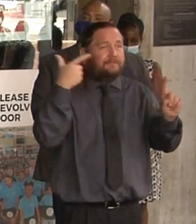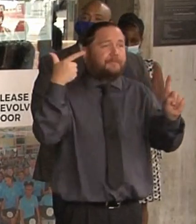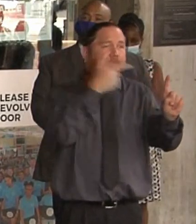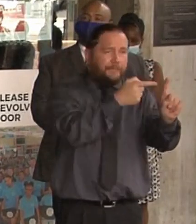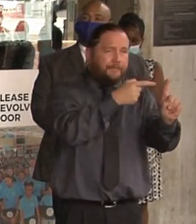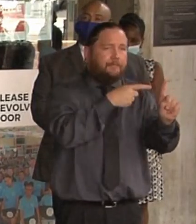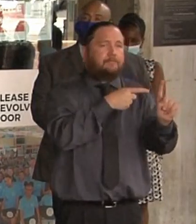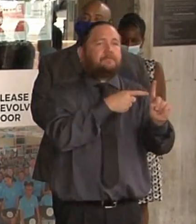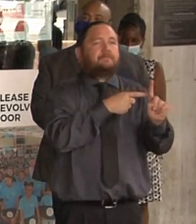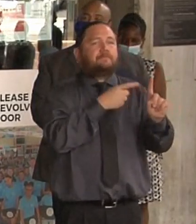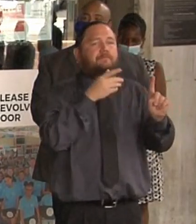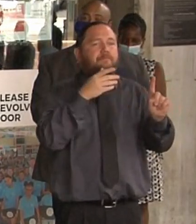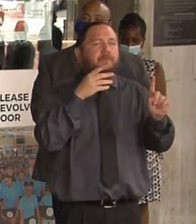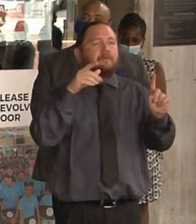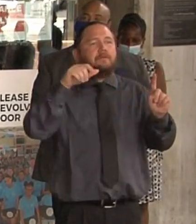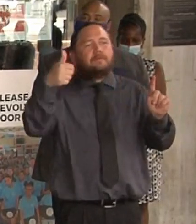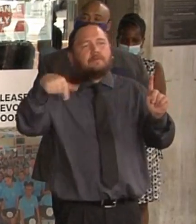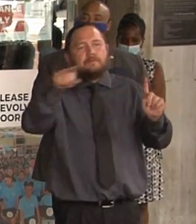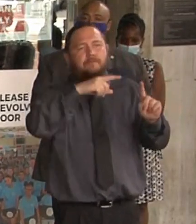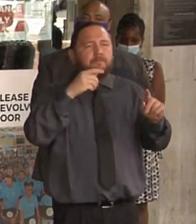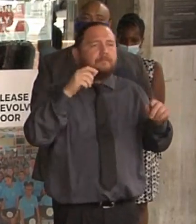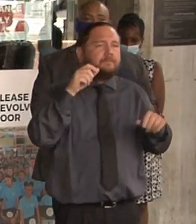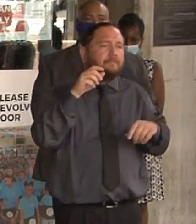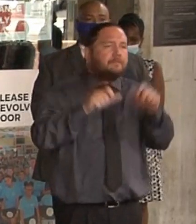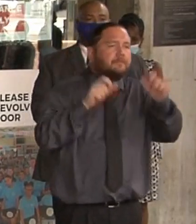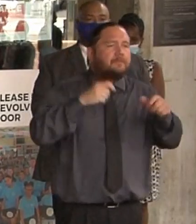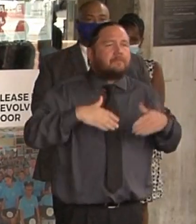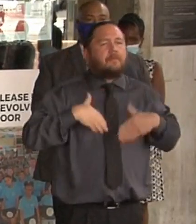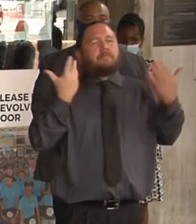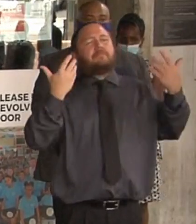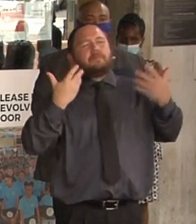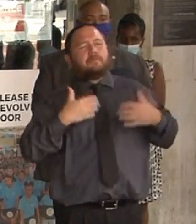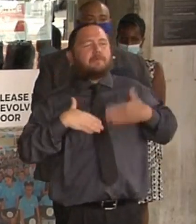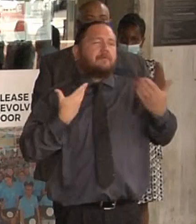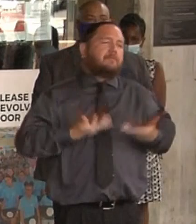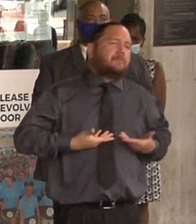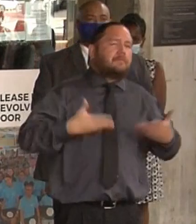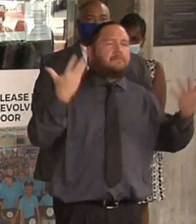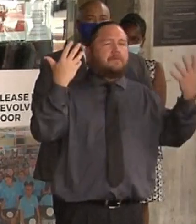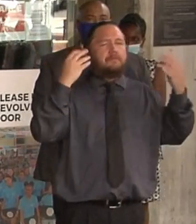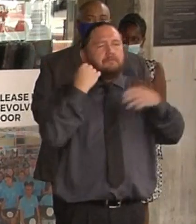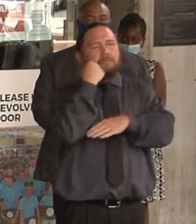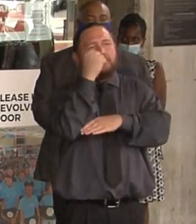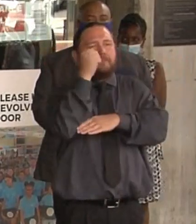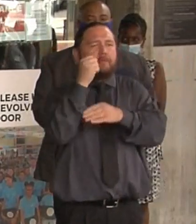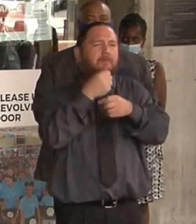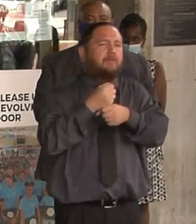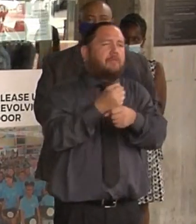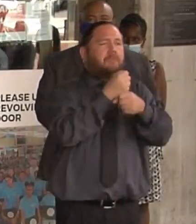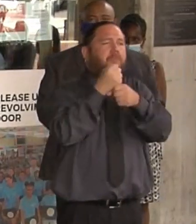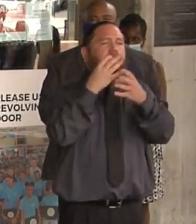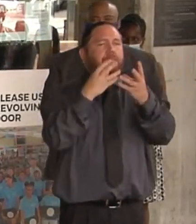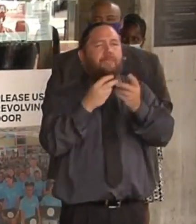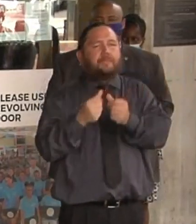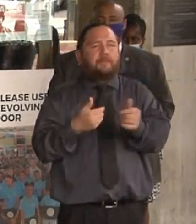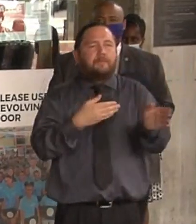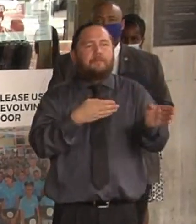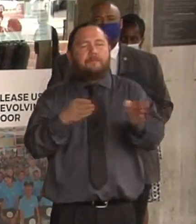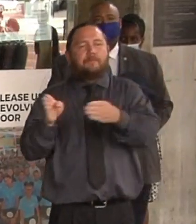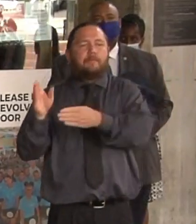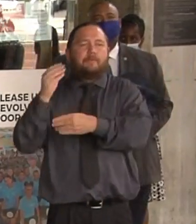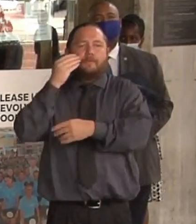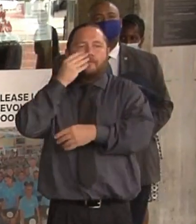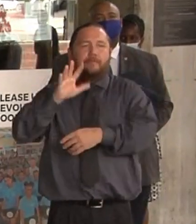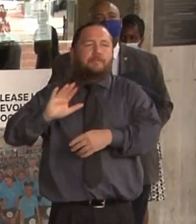Sometimes when we turn the page is because we can't get the proper federal attention or attention to it. It's incumbent upon me as mayor and the